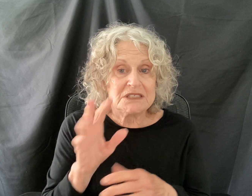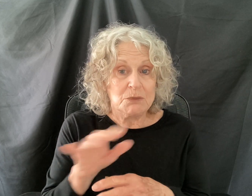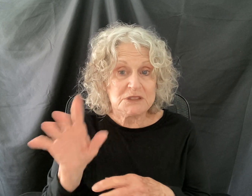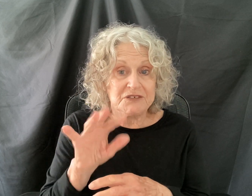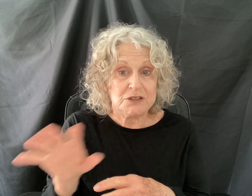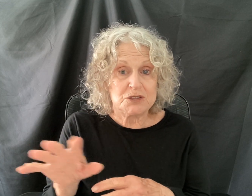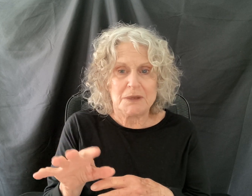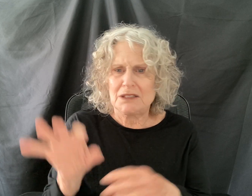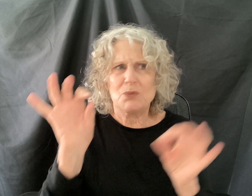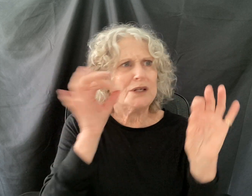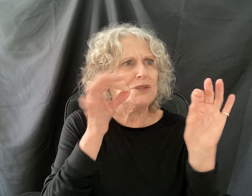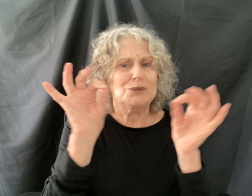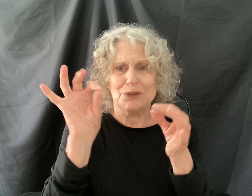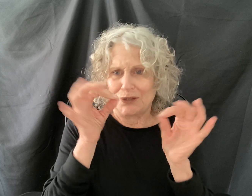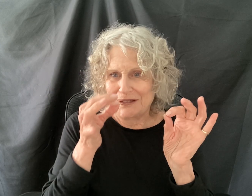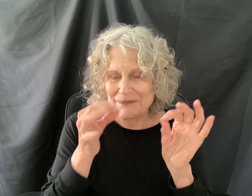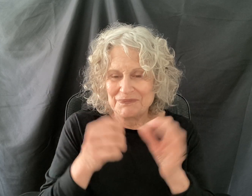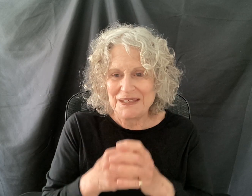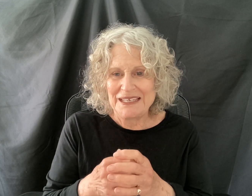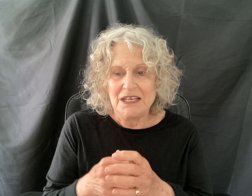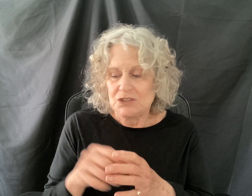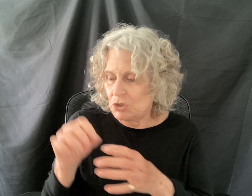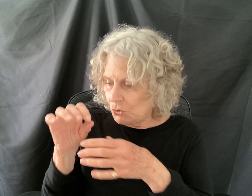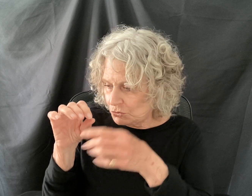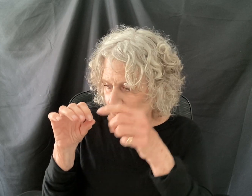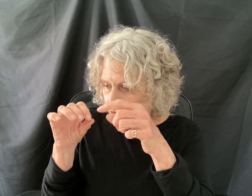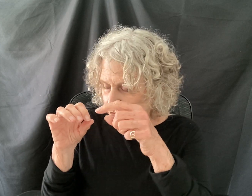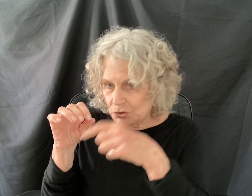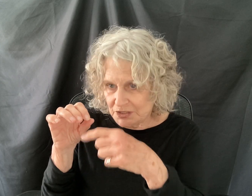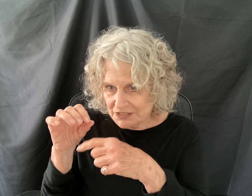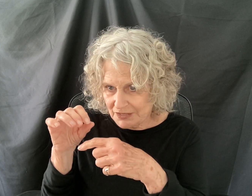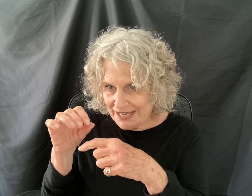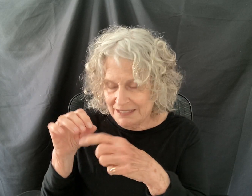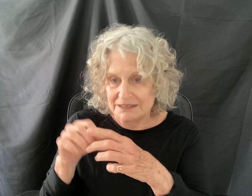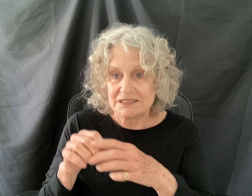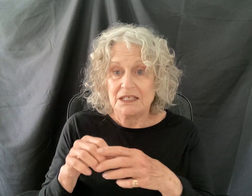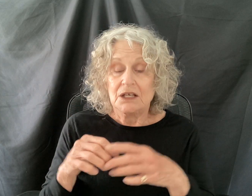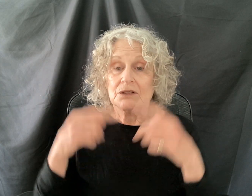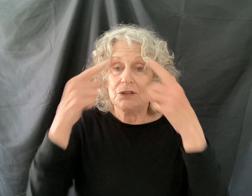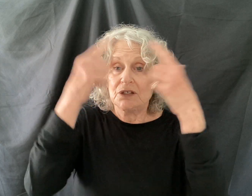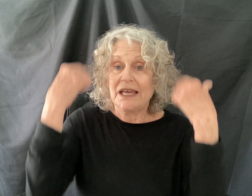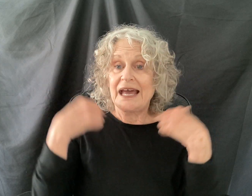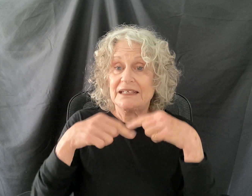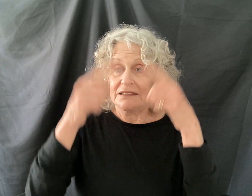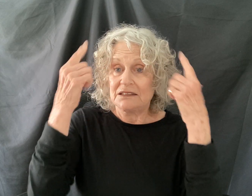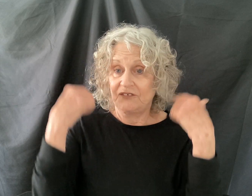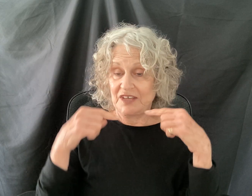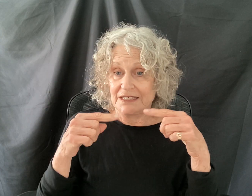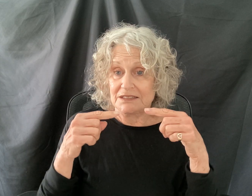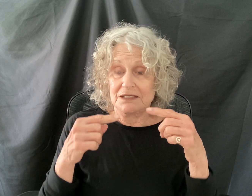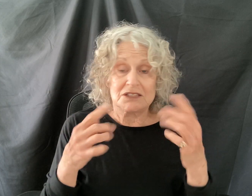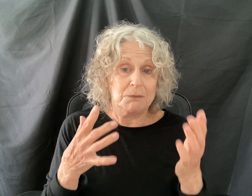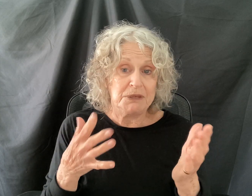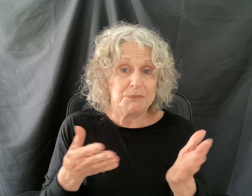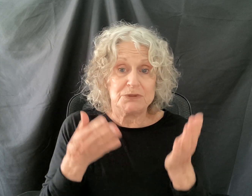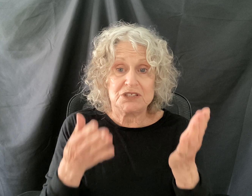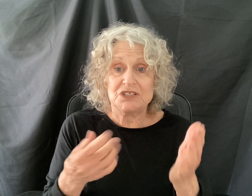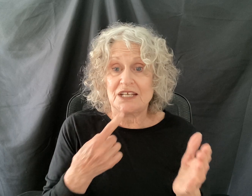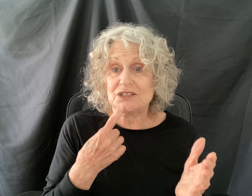someone's fingerspelling, where do you look? Okay, don't look at their hands. Look at the face. Some people suggest look